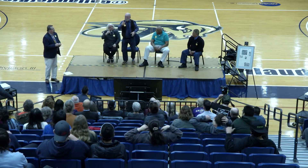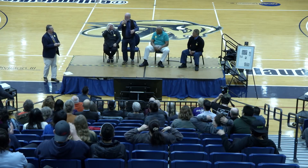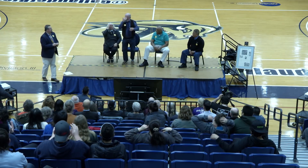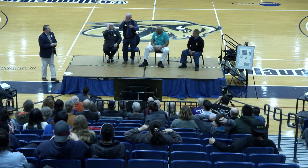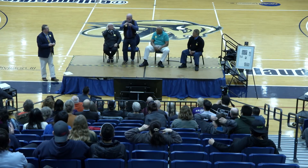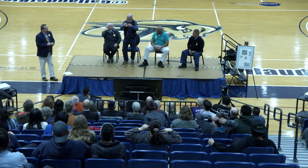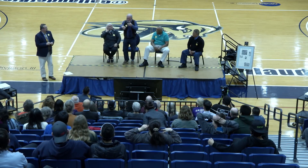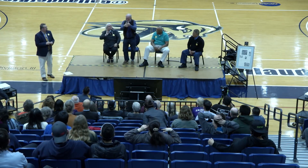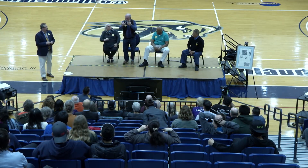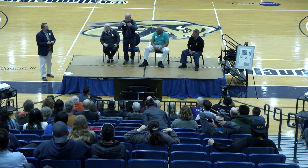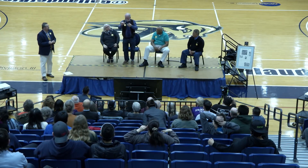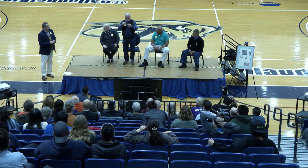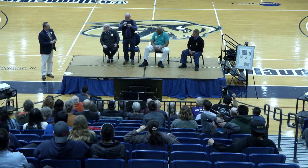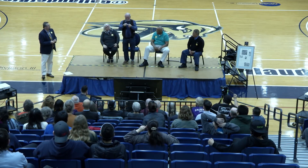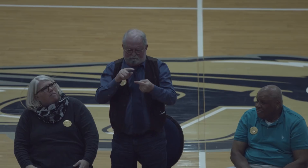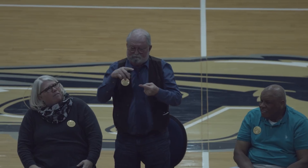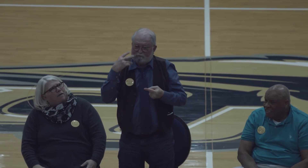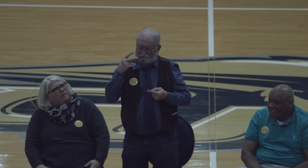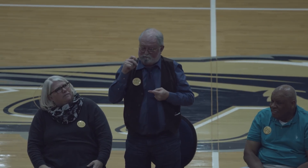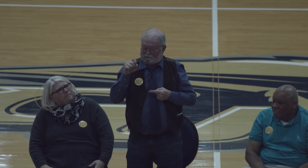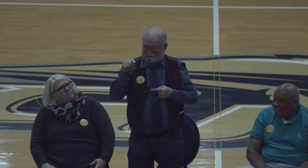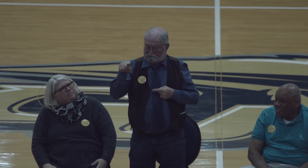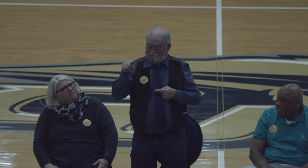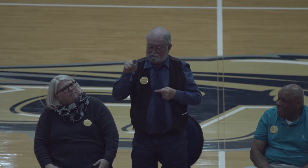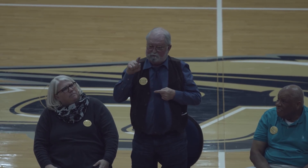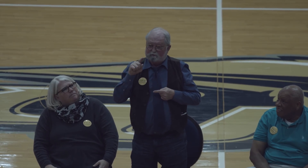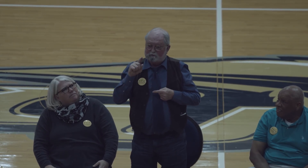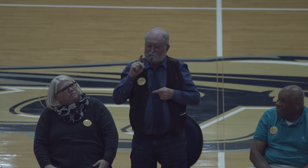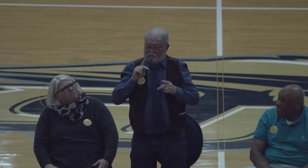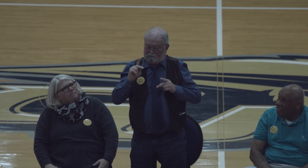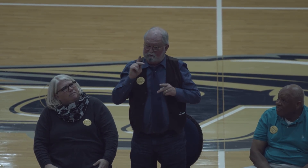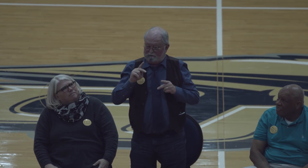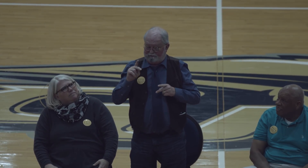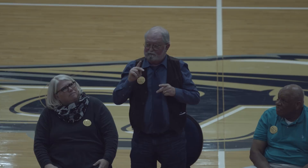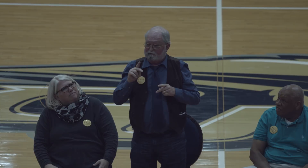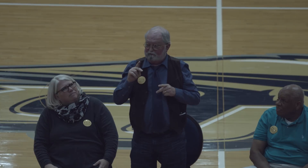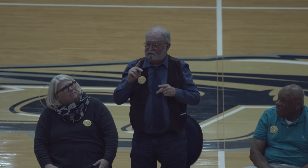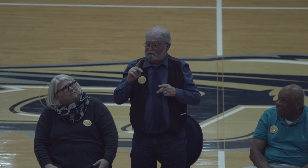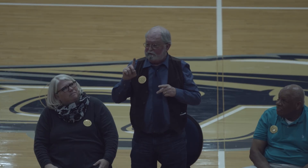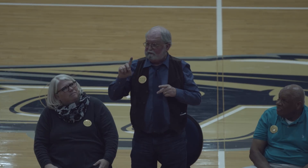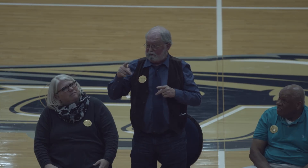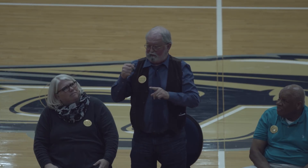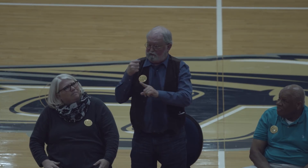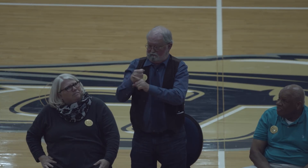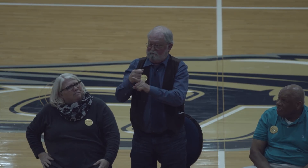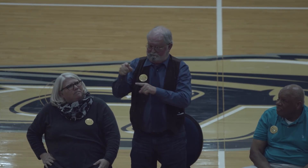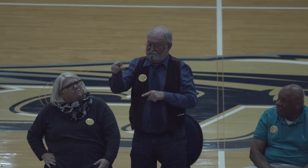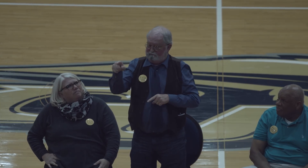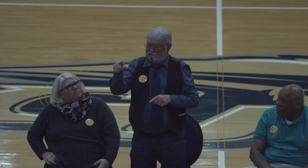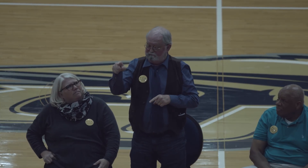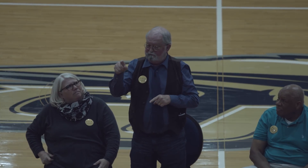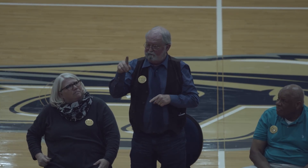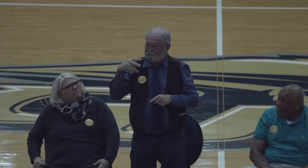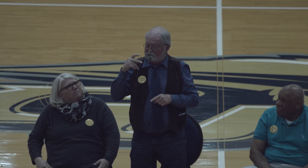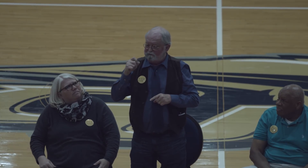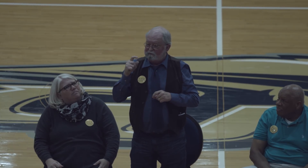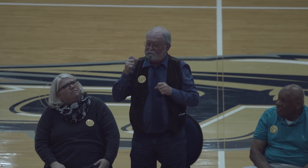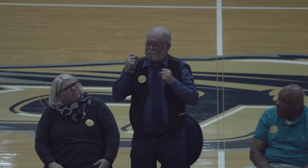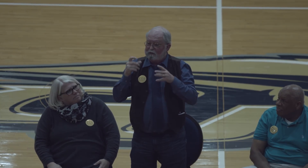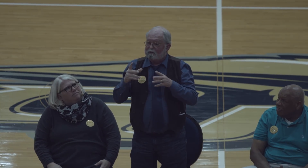words? I'd also like to add as well, the people who worked at the Washington Post were